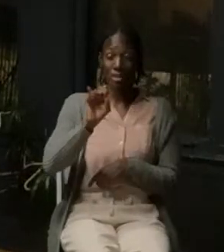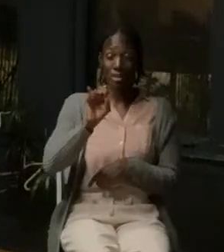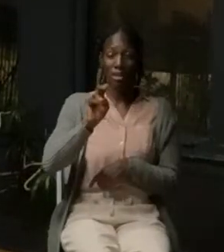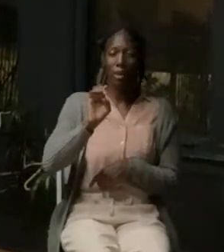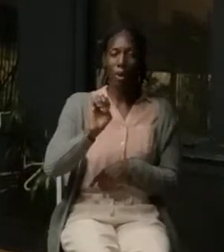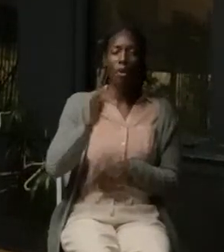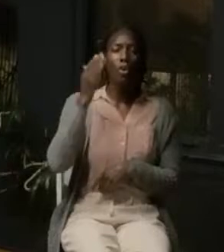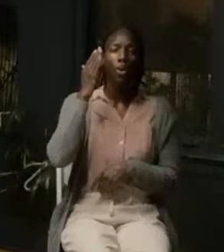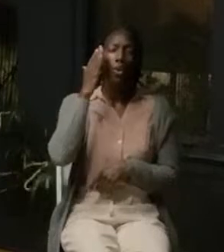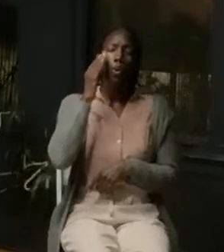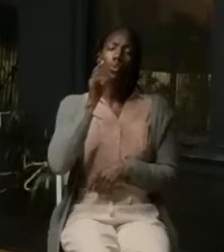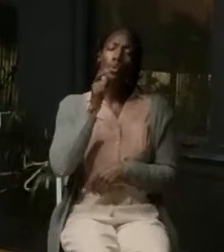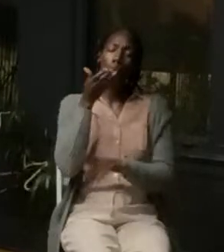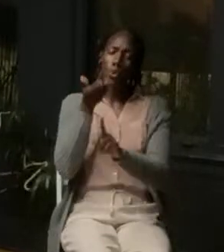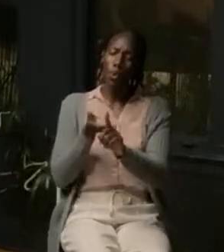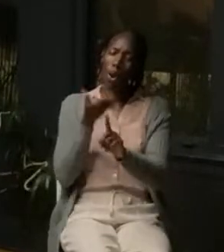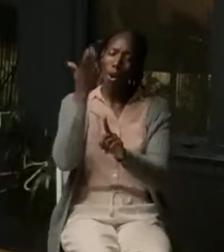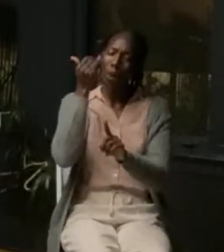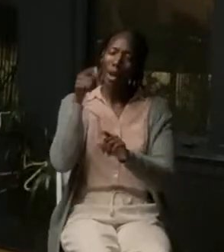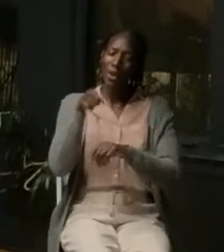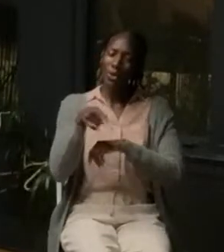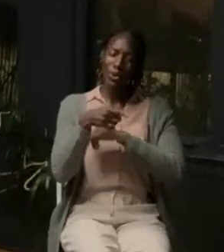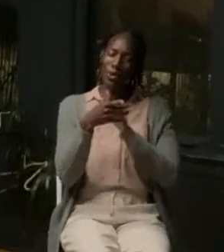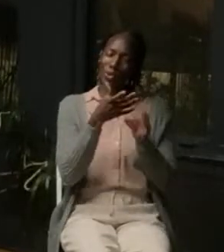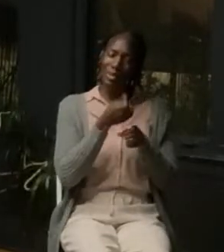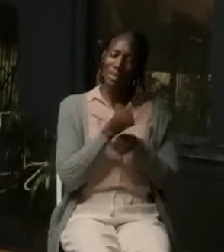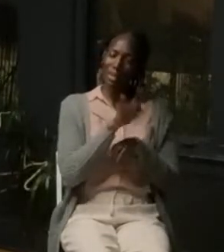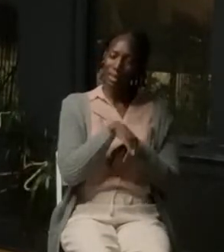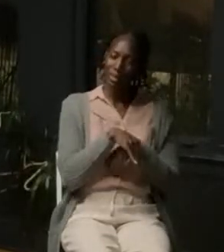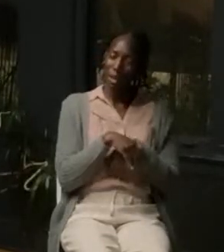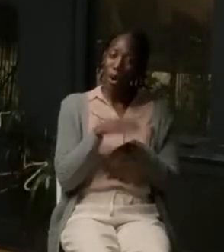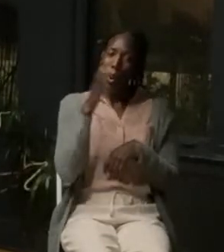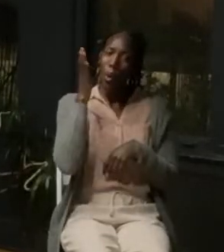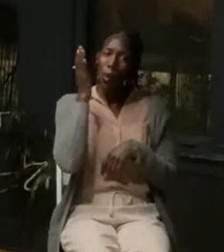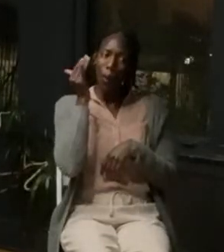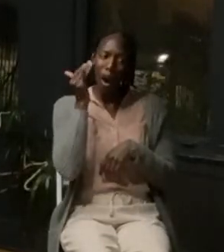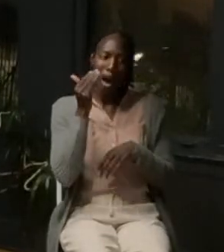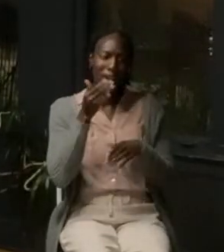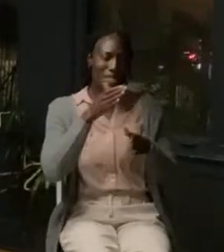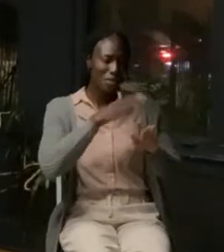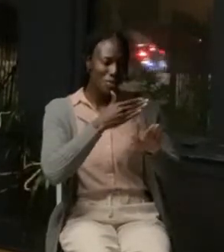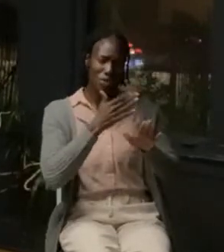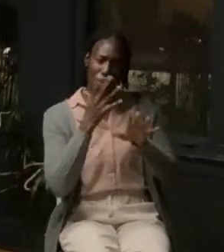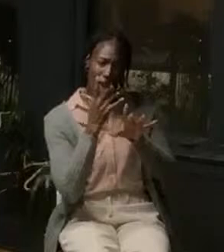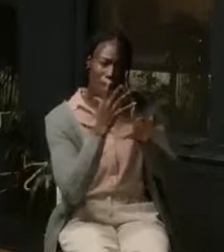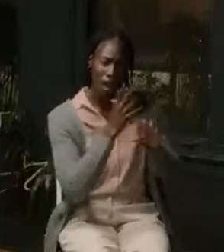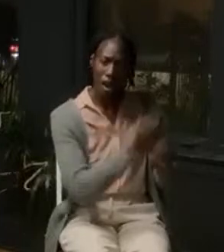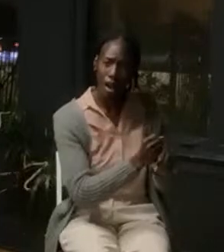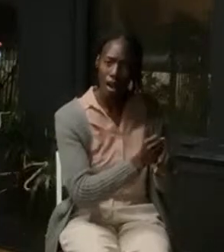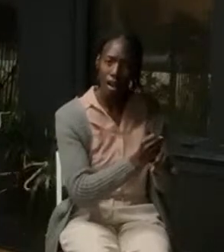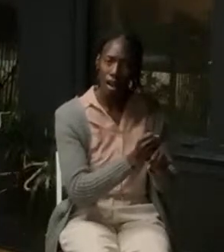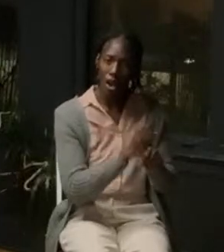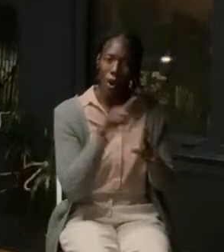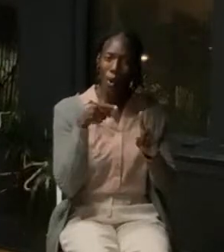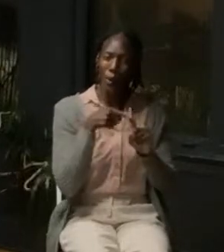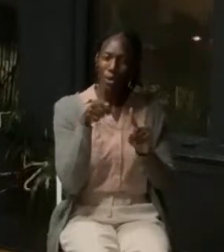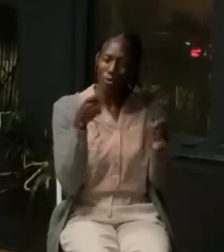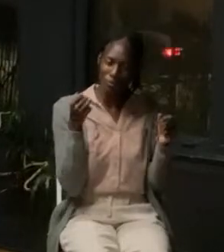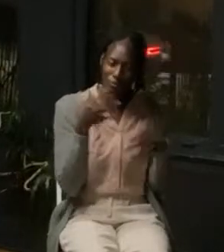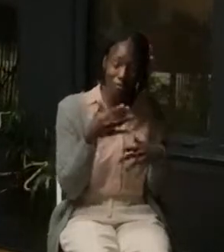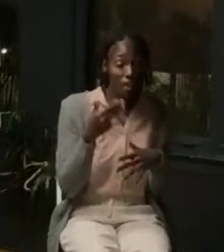record called to you when fear struck your senses. Nina Simone sings, and I know you don't understand yet